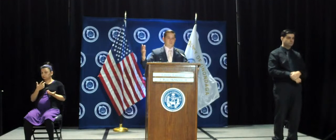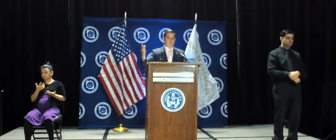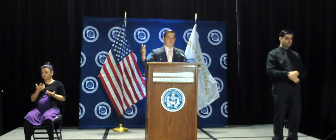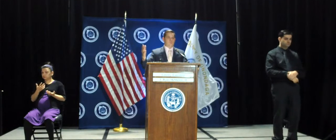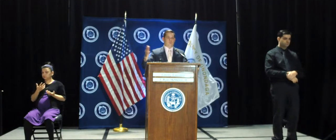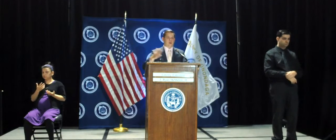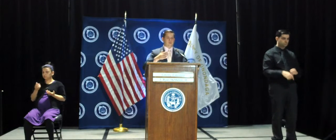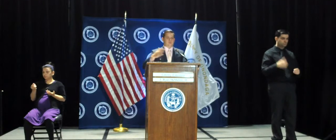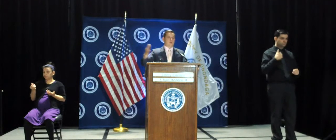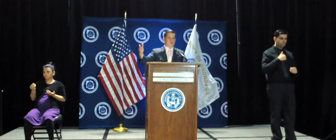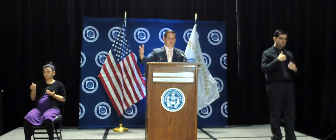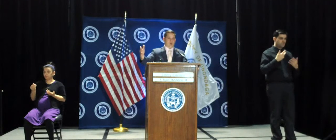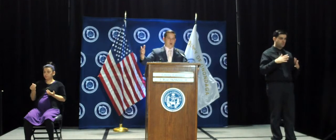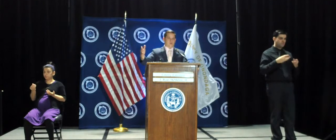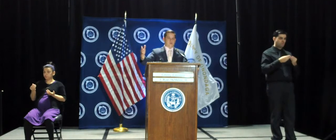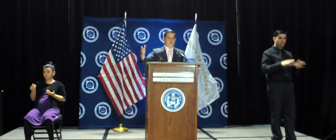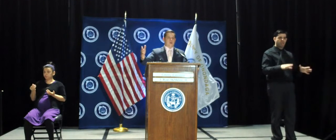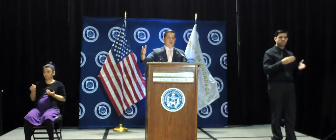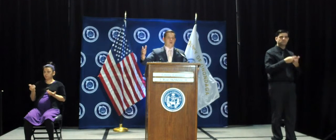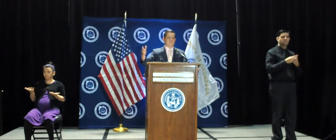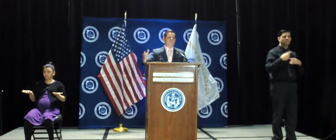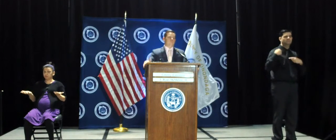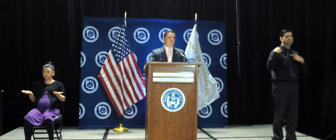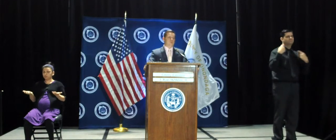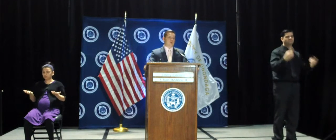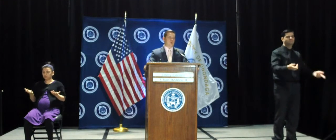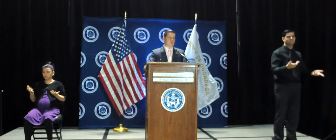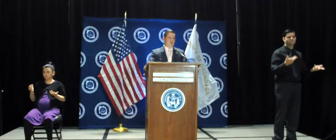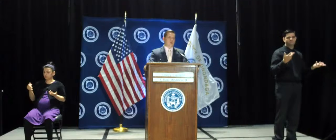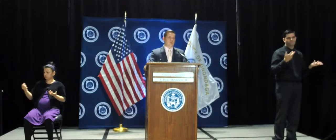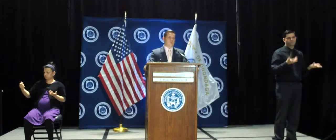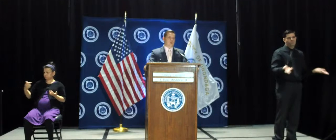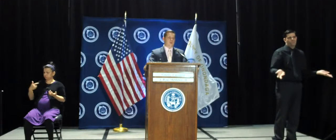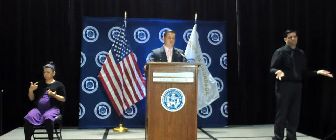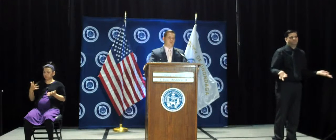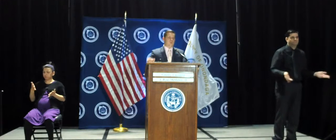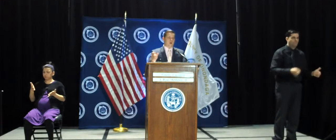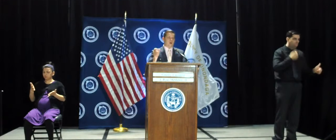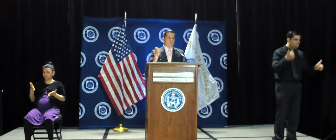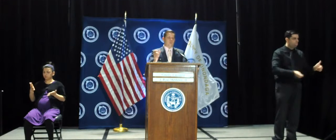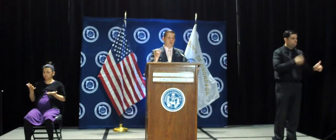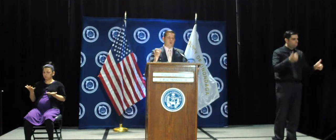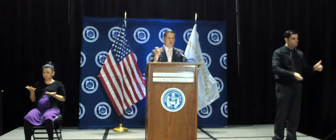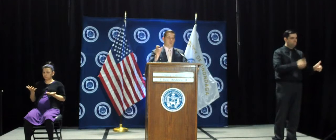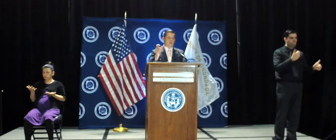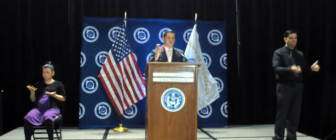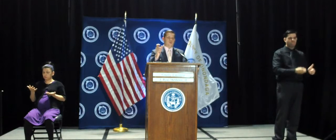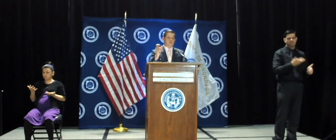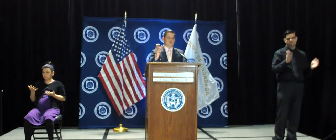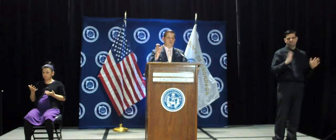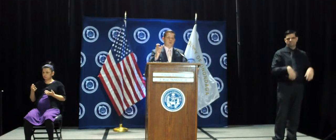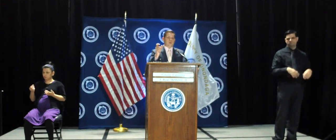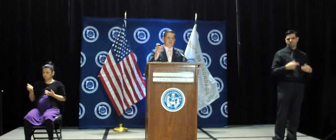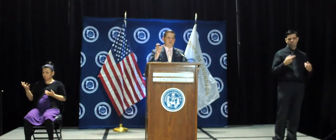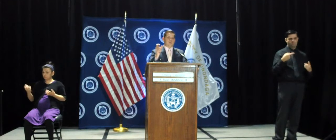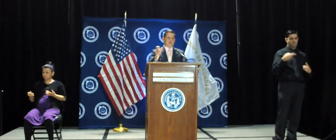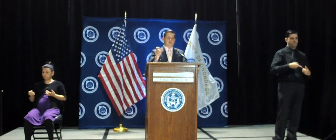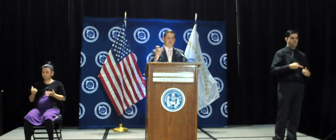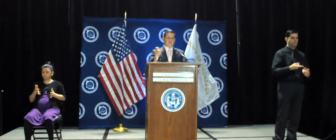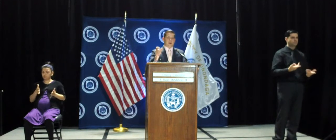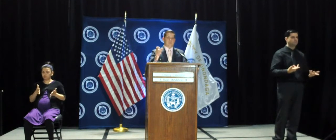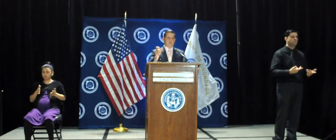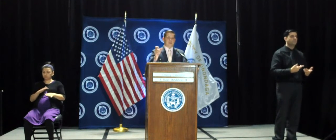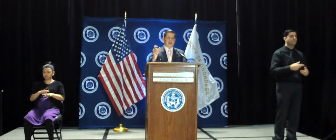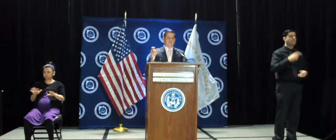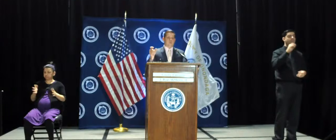money, right? The money's gone. So our number one goal was to get